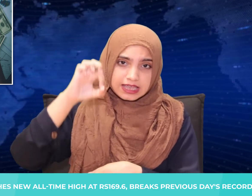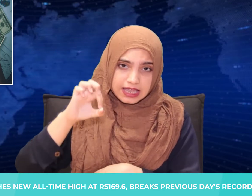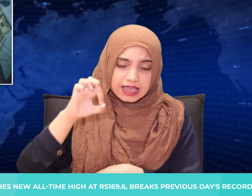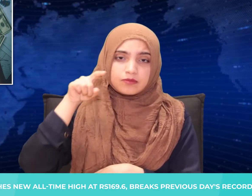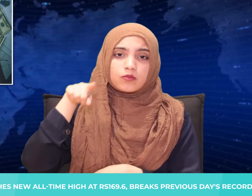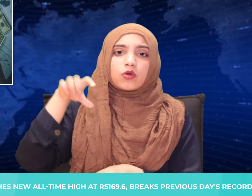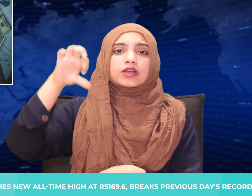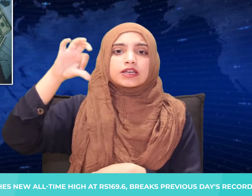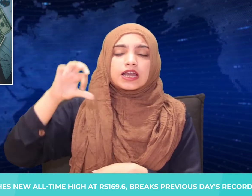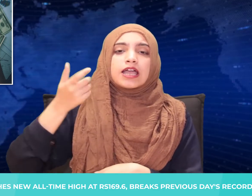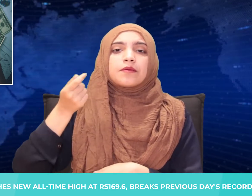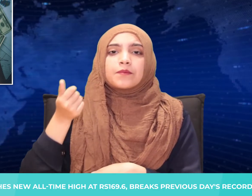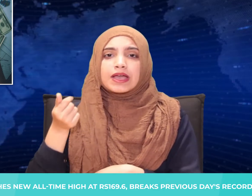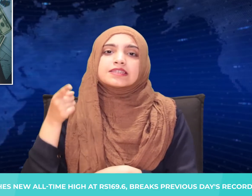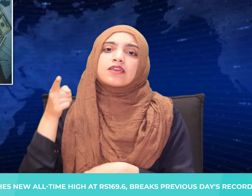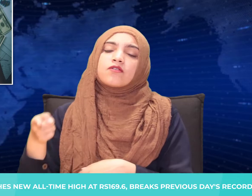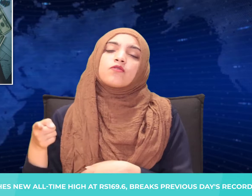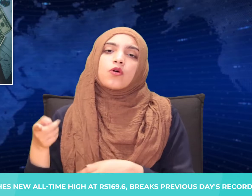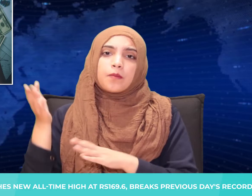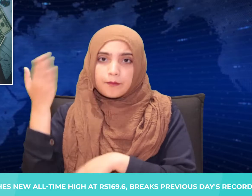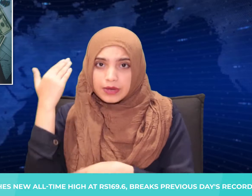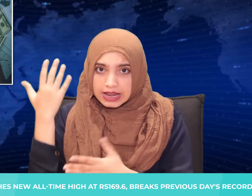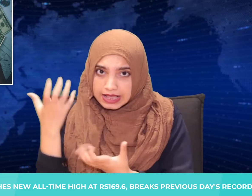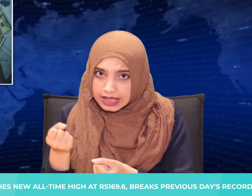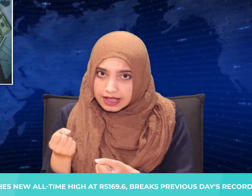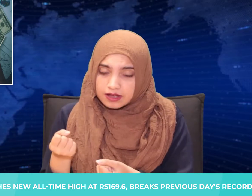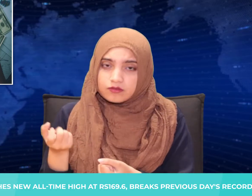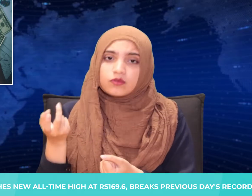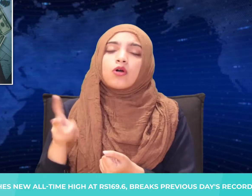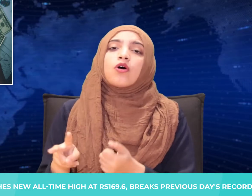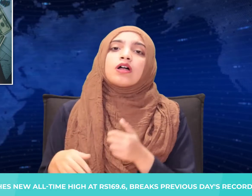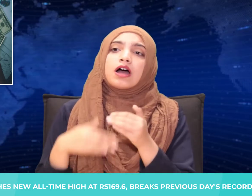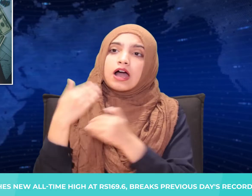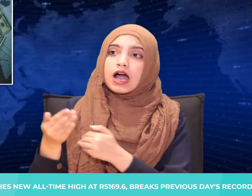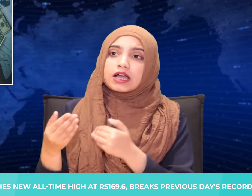shattering investor confidence in the local currency and exchange rate stability.